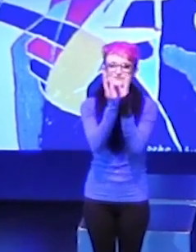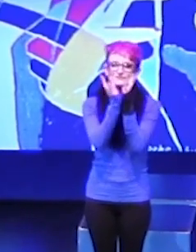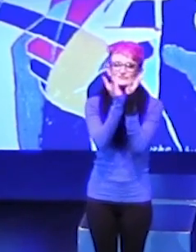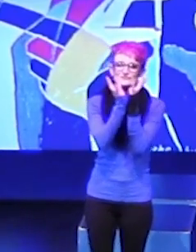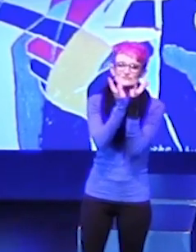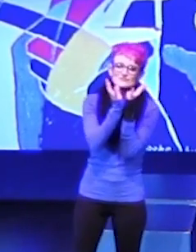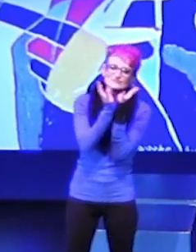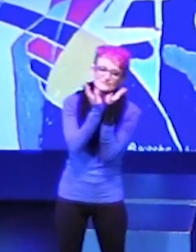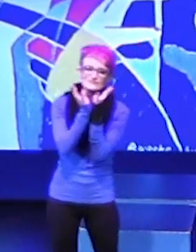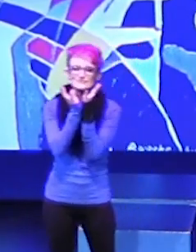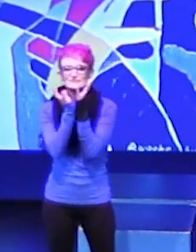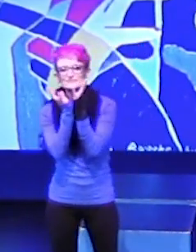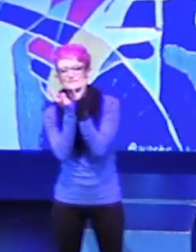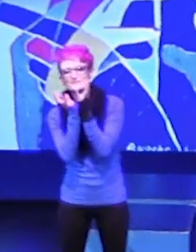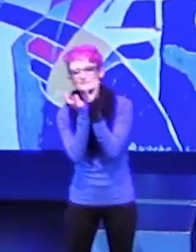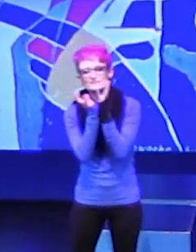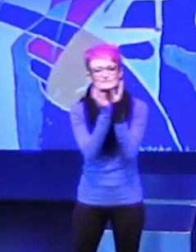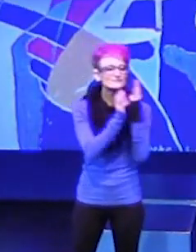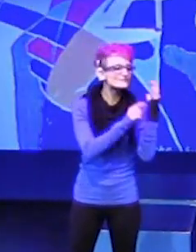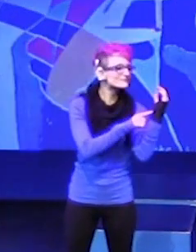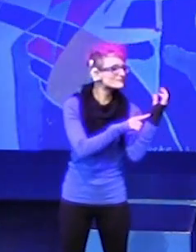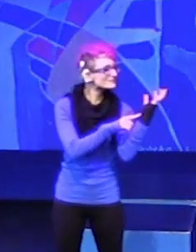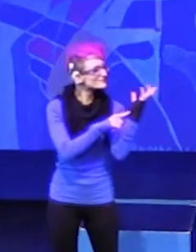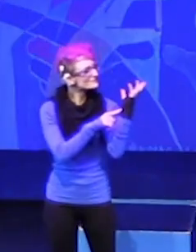A dandelion sways in the breeze.